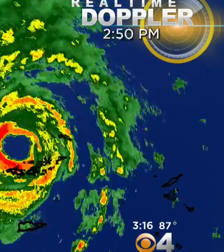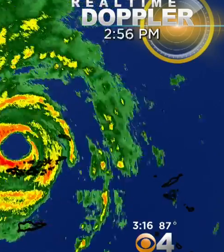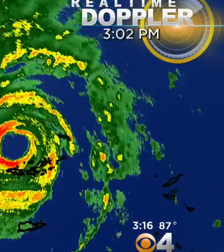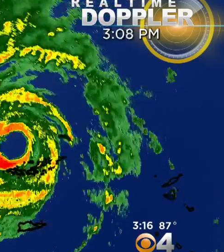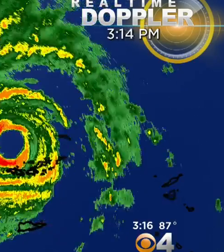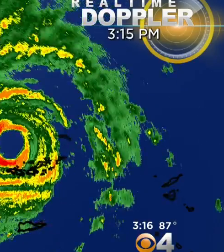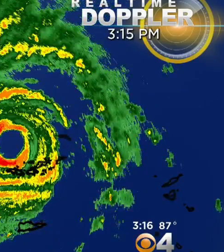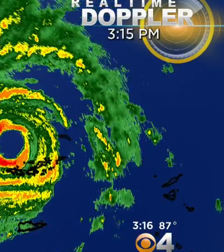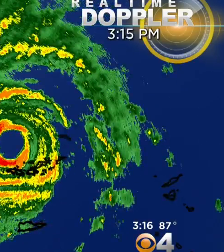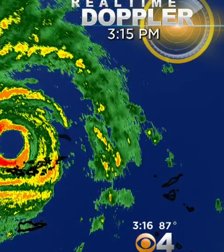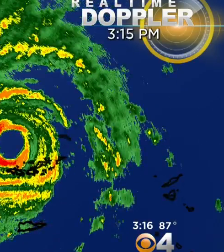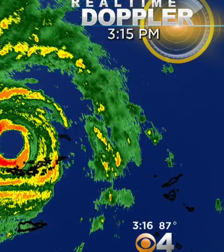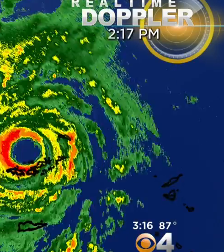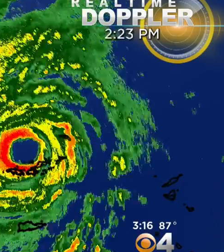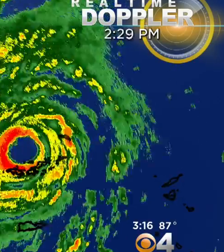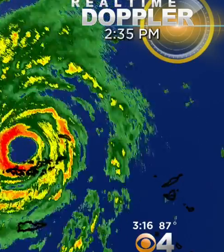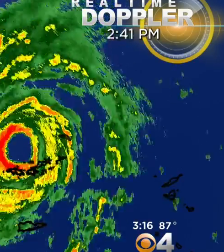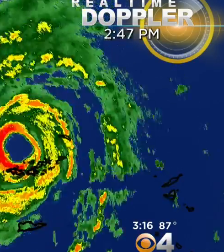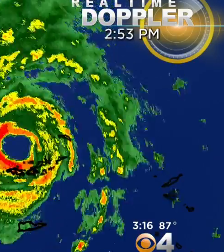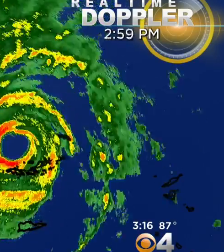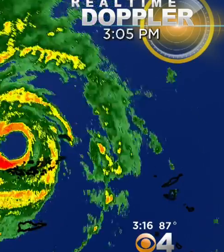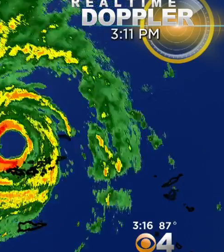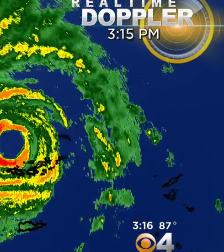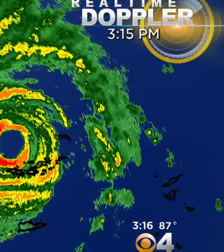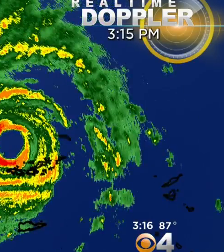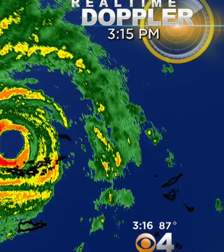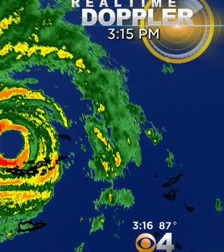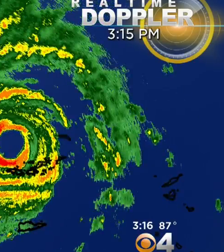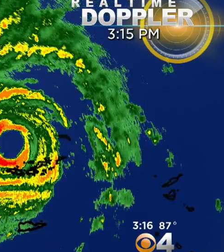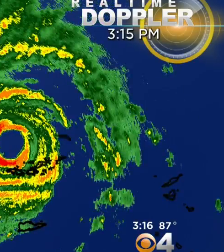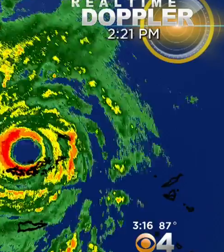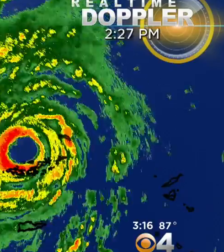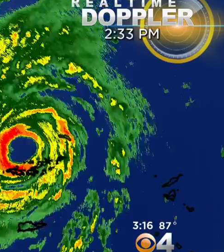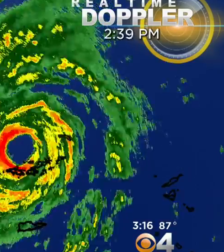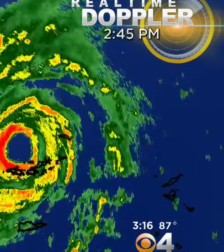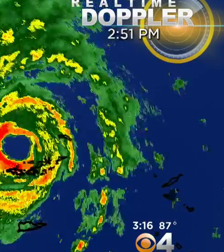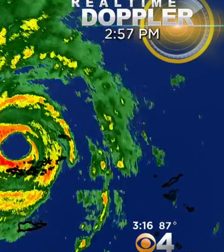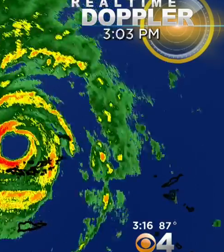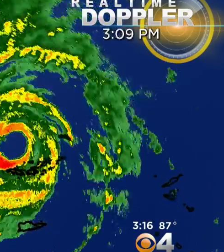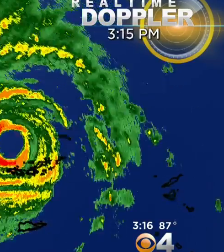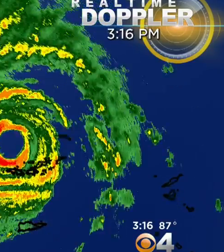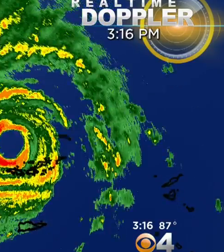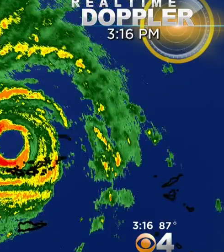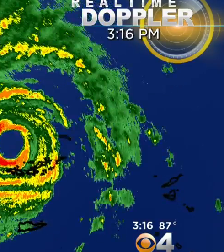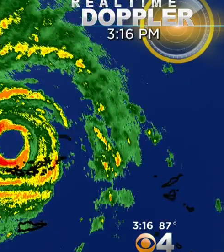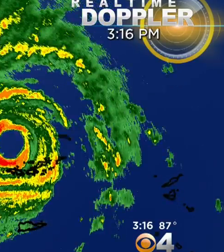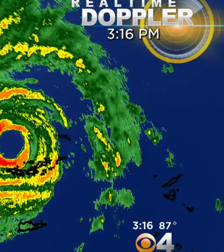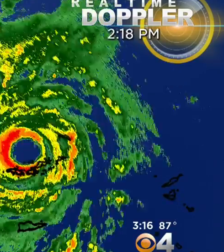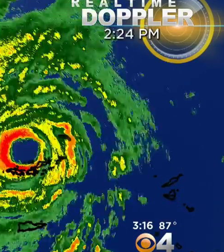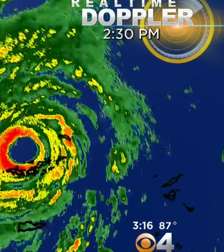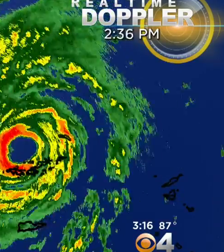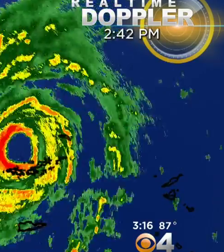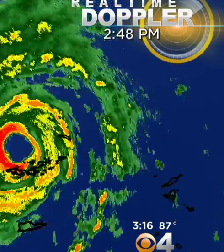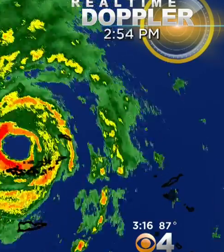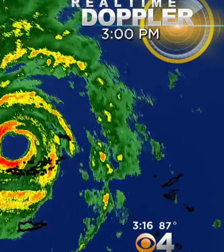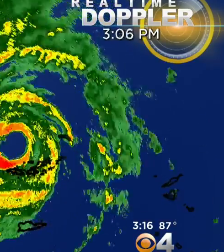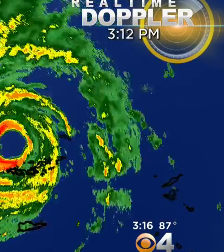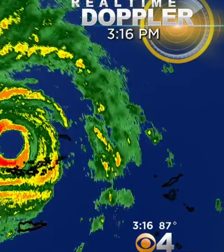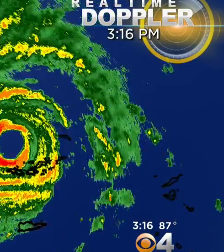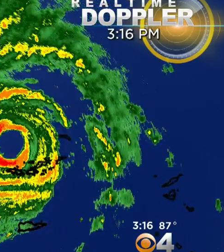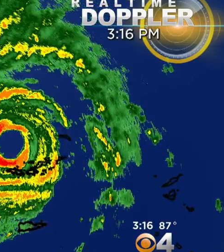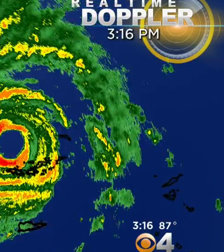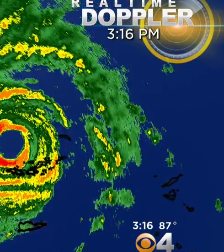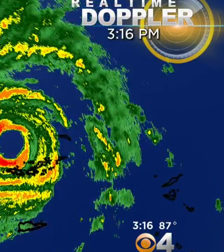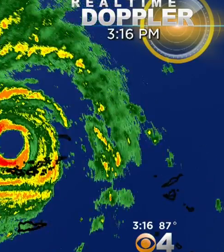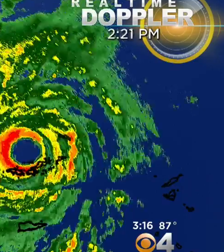concern, and that's why we need to get people out of harm's way in the evacuation zones. This is the radar from San Juan, and you can see every bit of a powerful